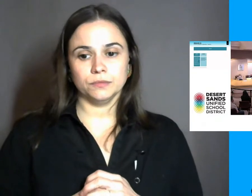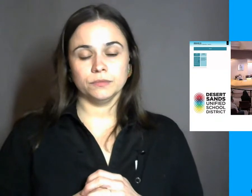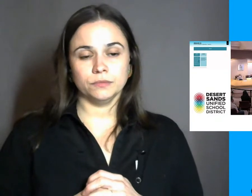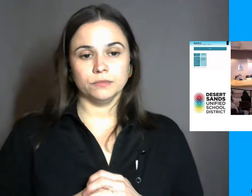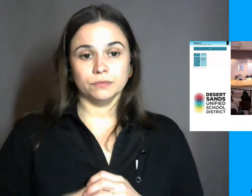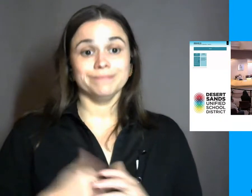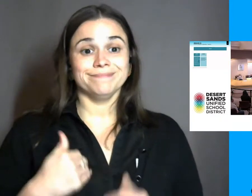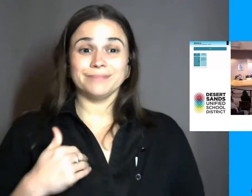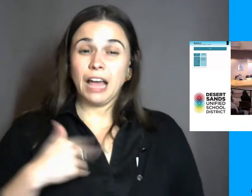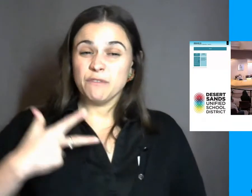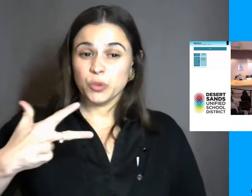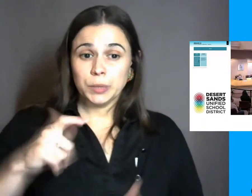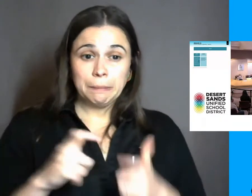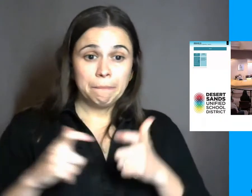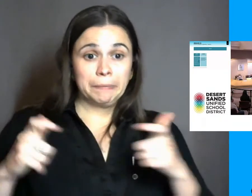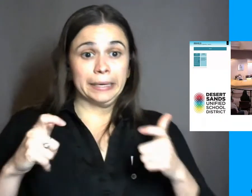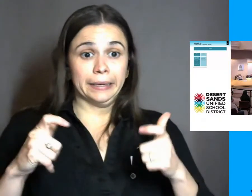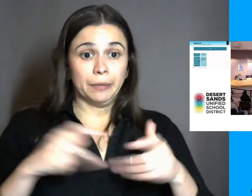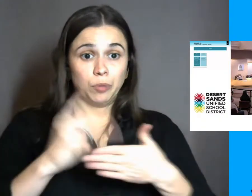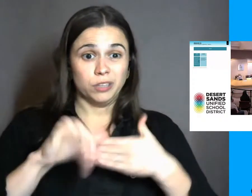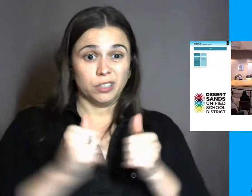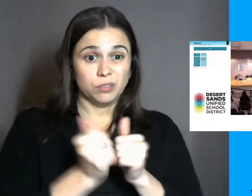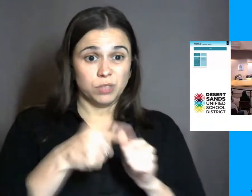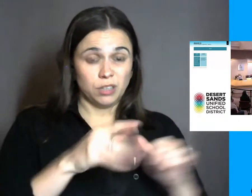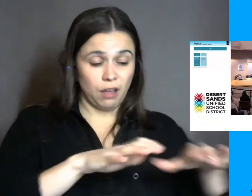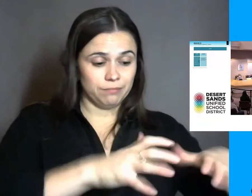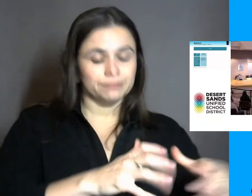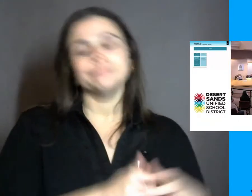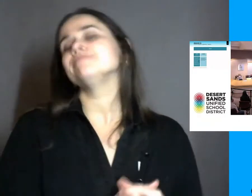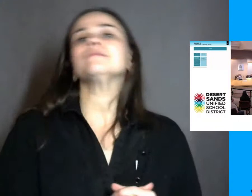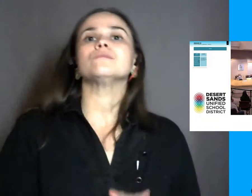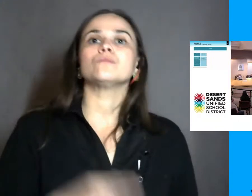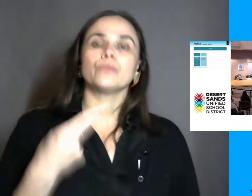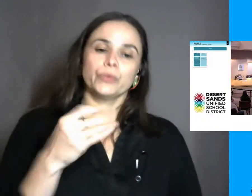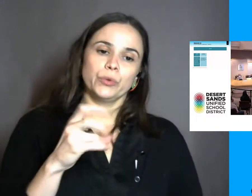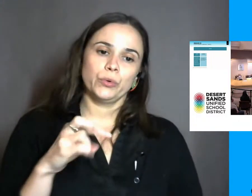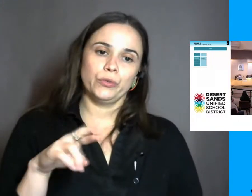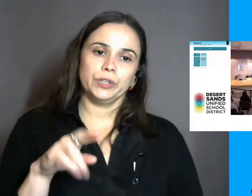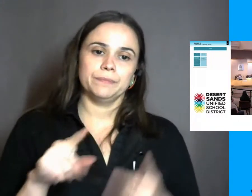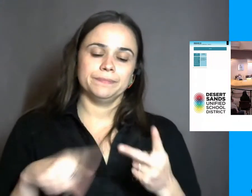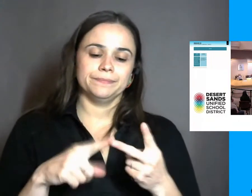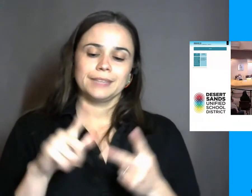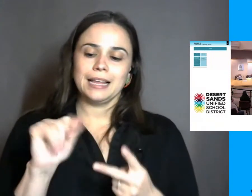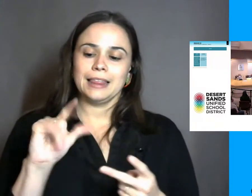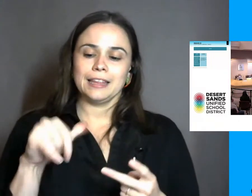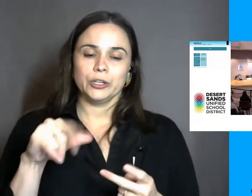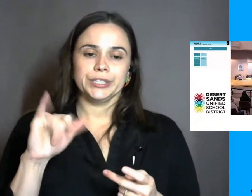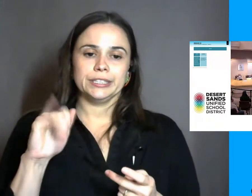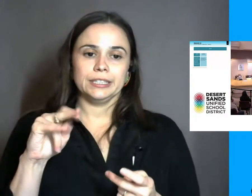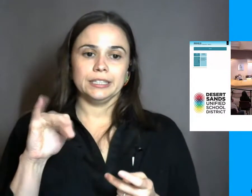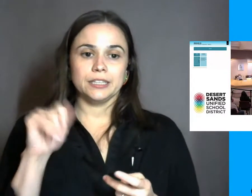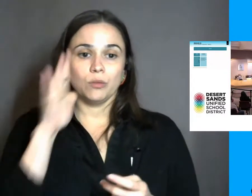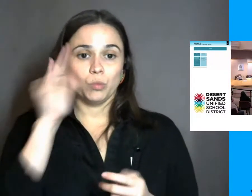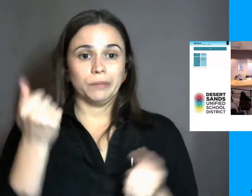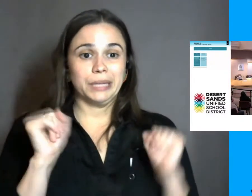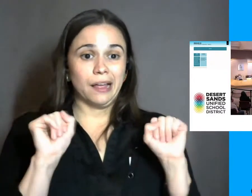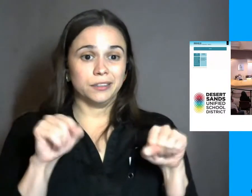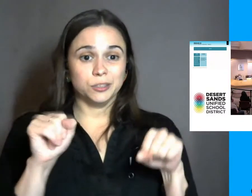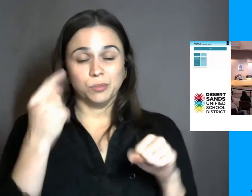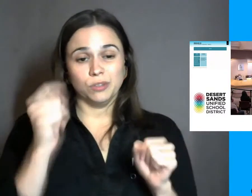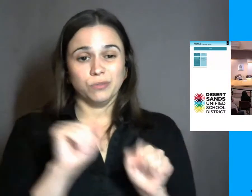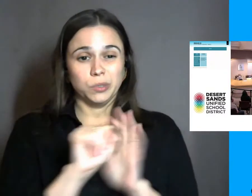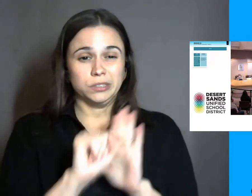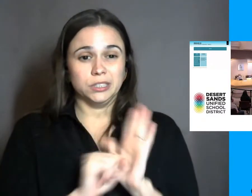phase. And out of those projects, we had Hoover and La Quinta, which were eligible for state matching funds. Now that state program is a